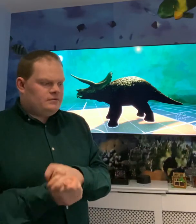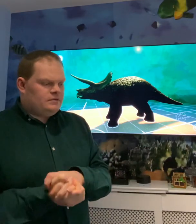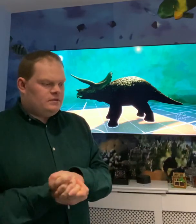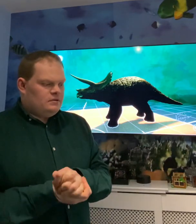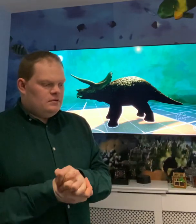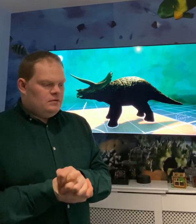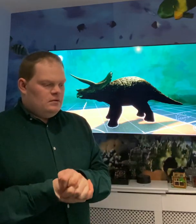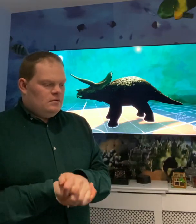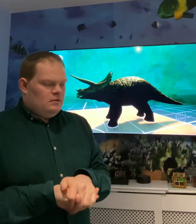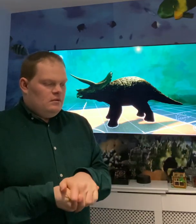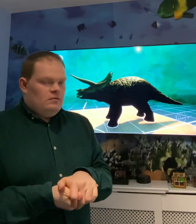And